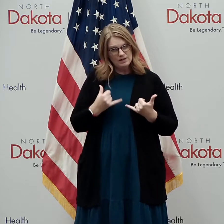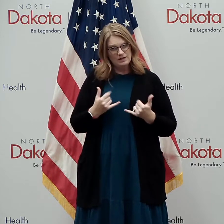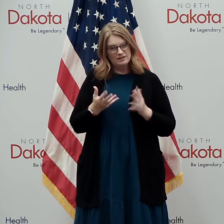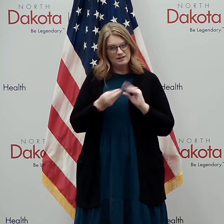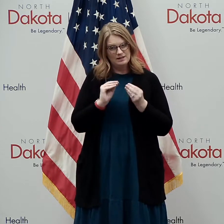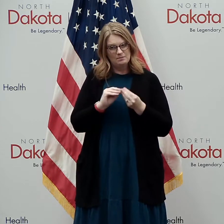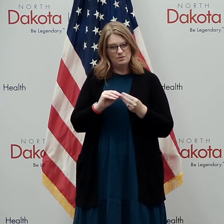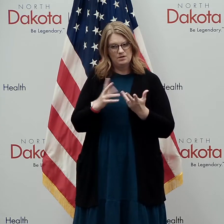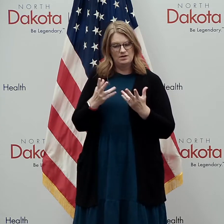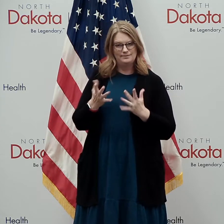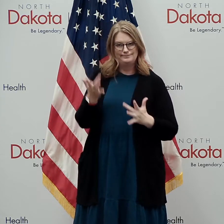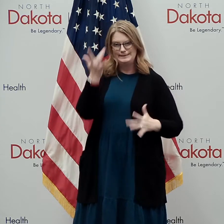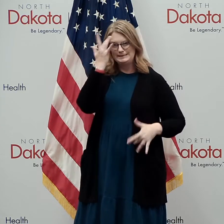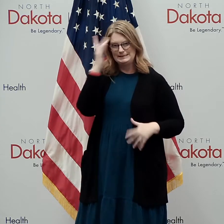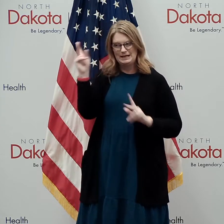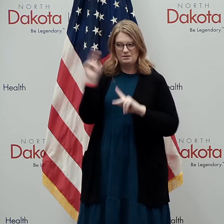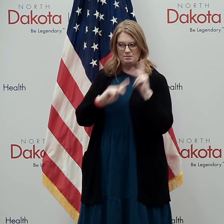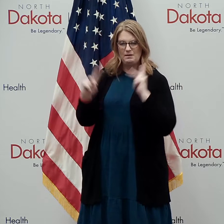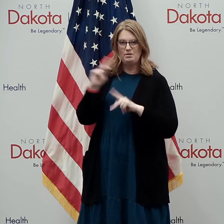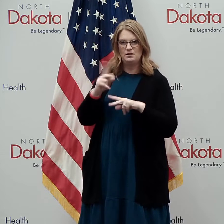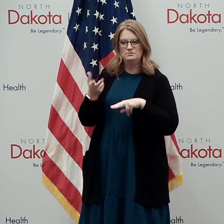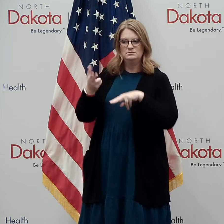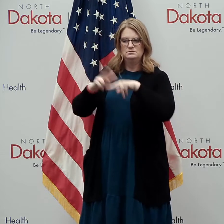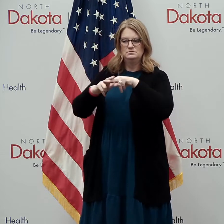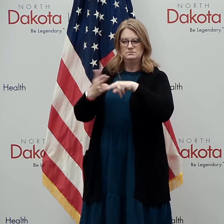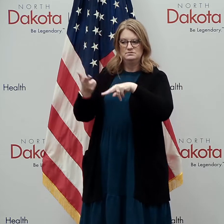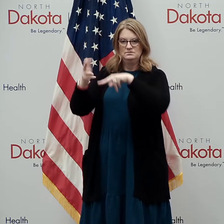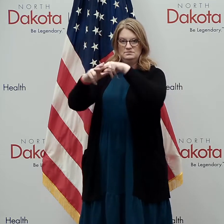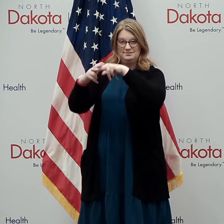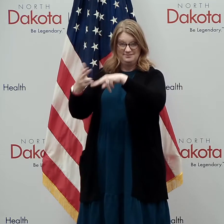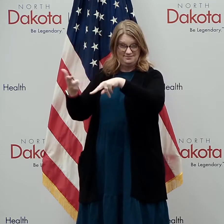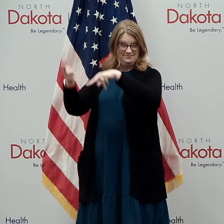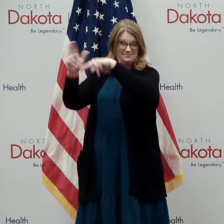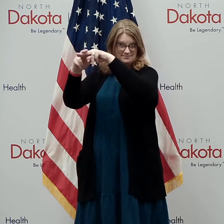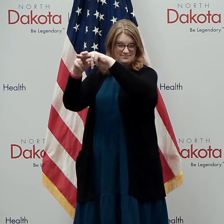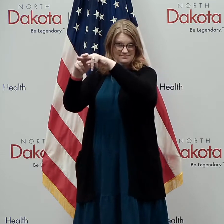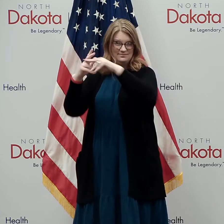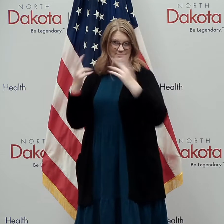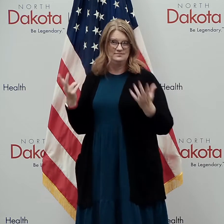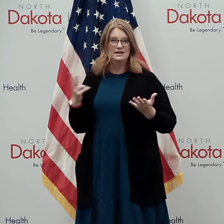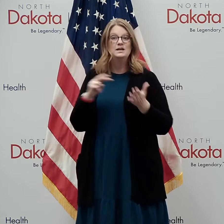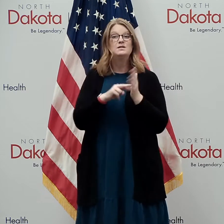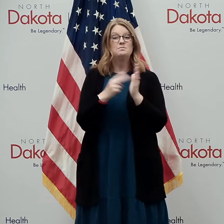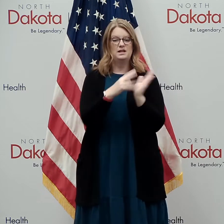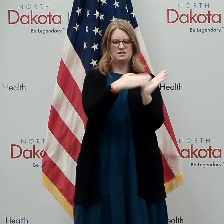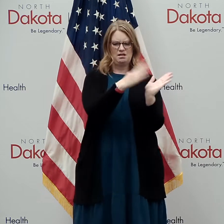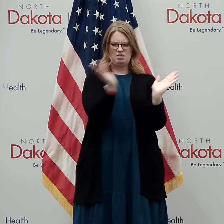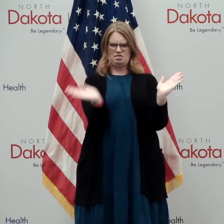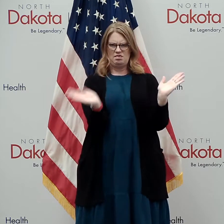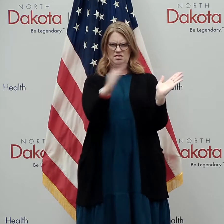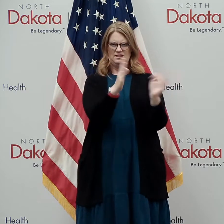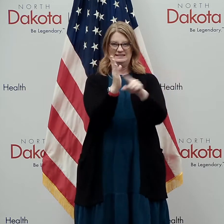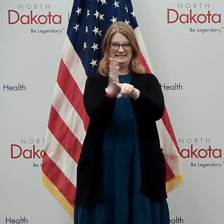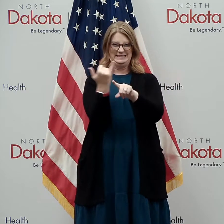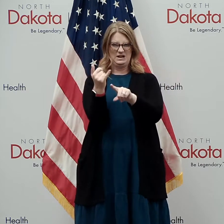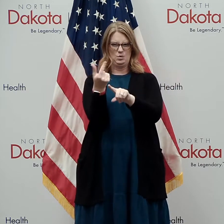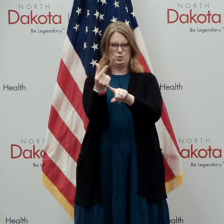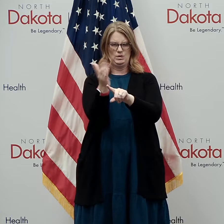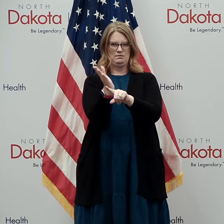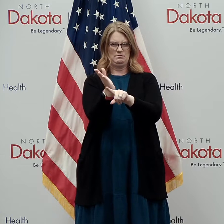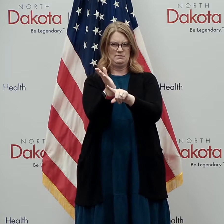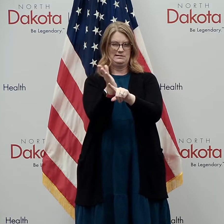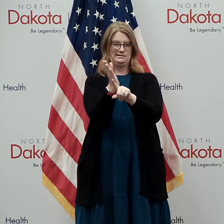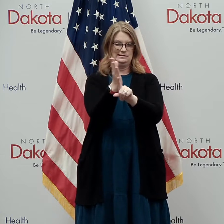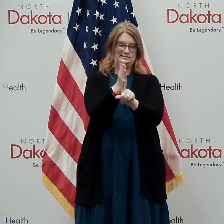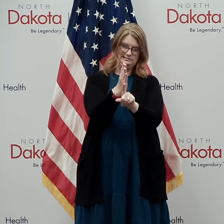cases, positive cases continuing to rise, that would mean that we'd be heading towards a yellow risk level. We're not making any